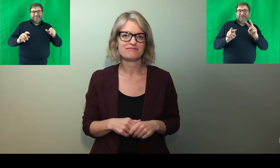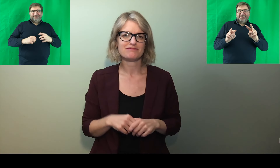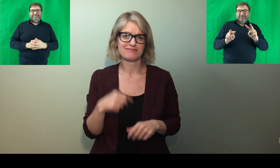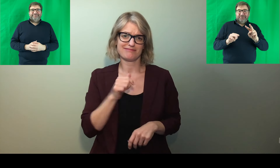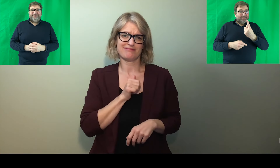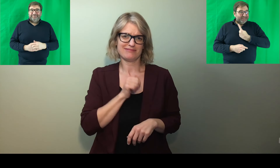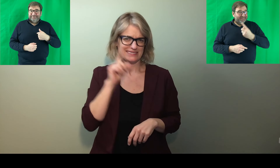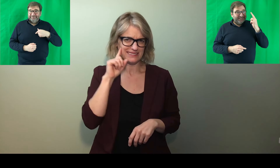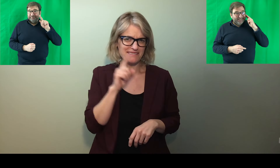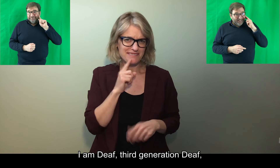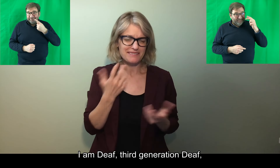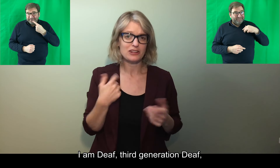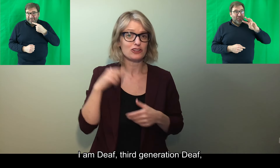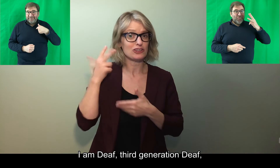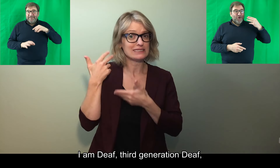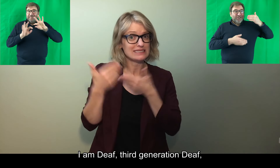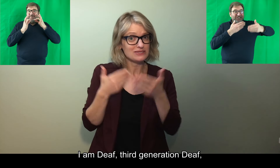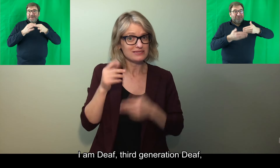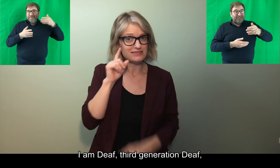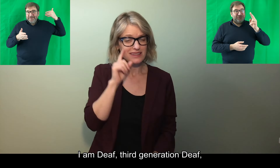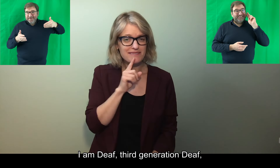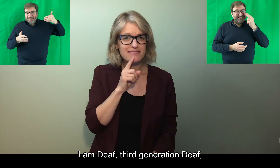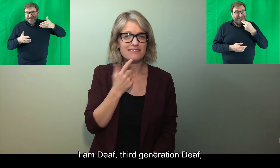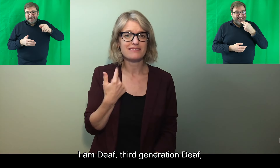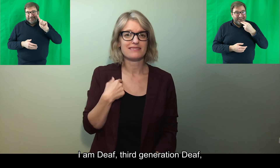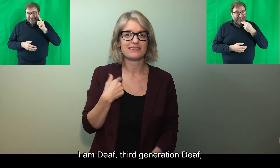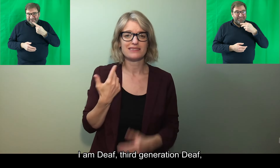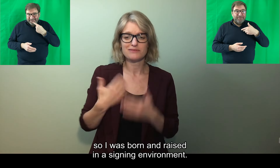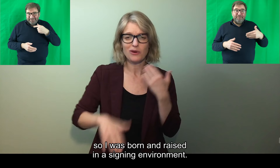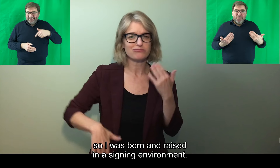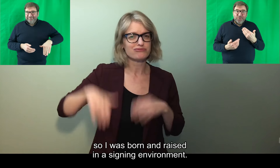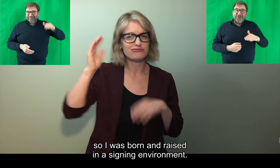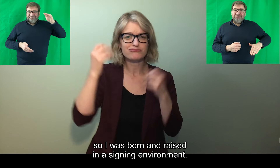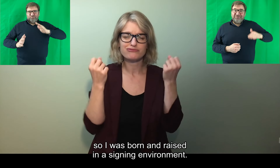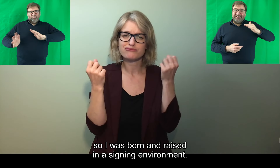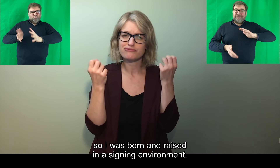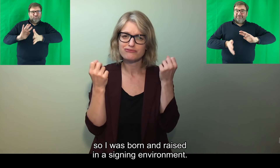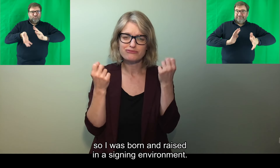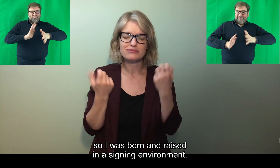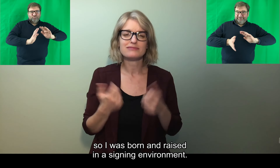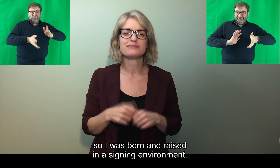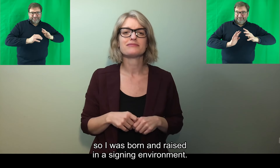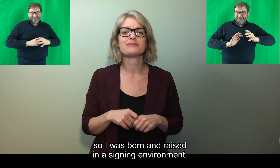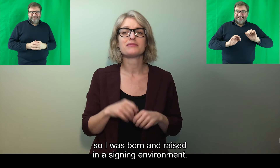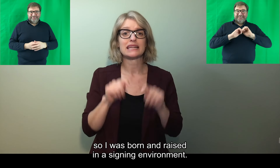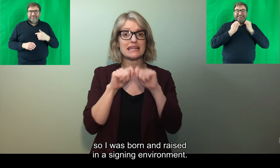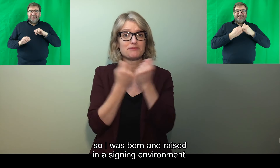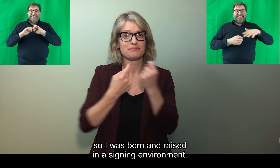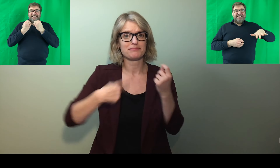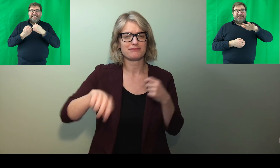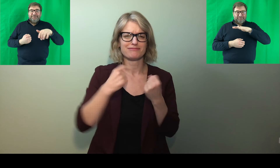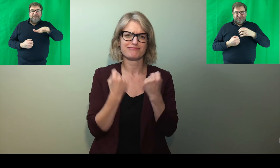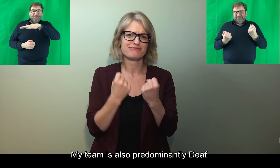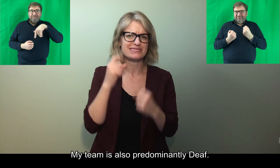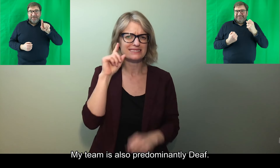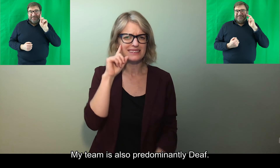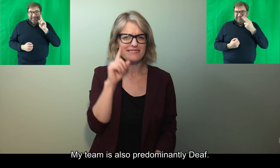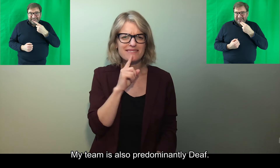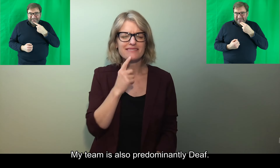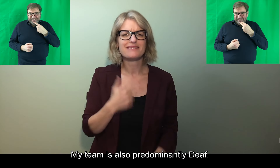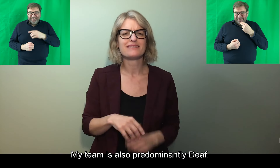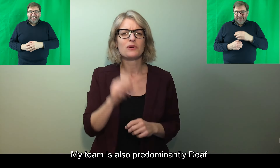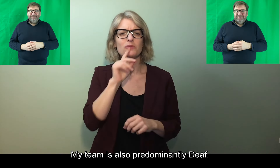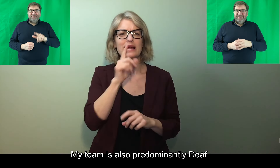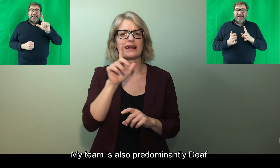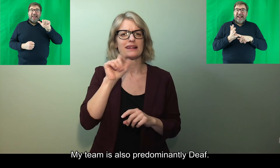perspective. I am deaf, third-generation deaf, so I was born and raised in a signing environment. My team is